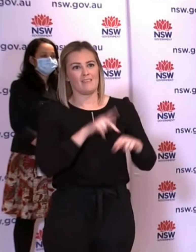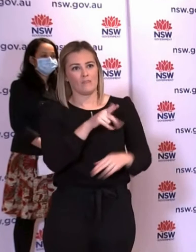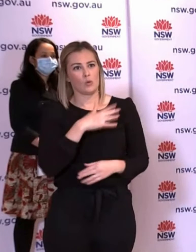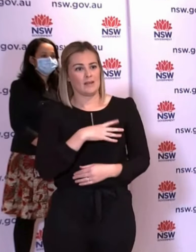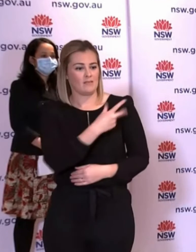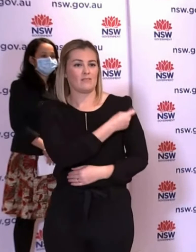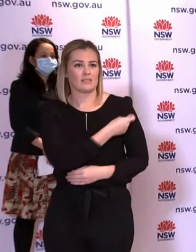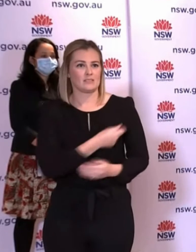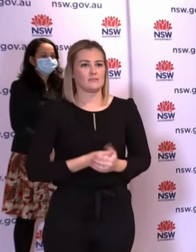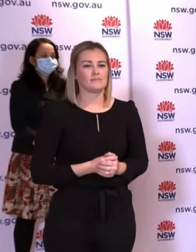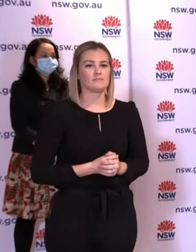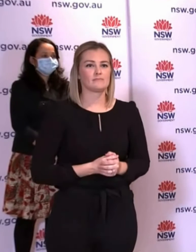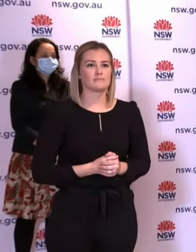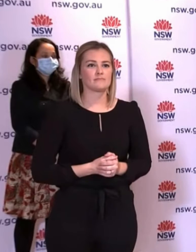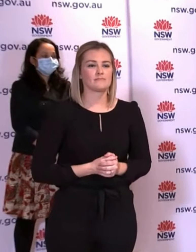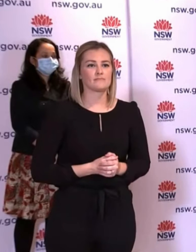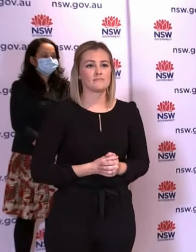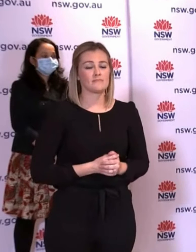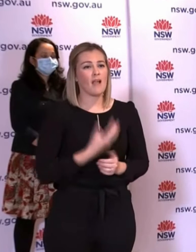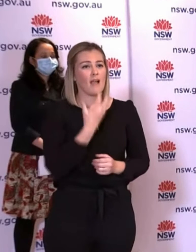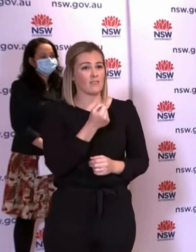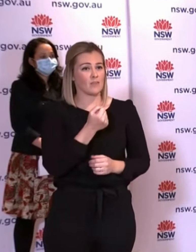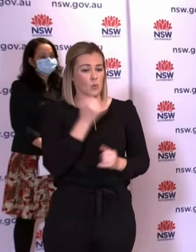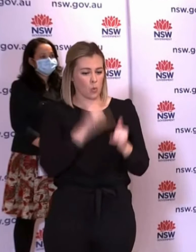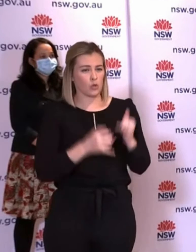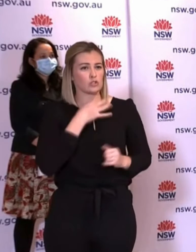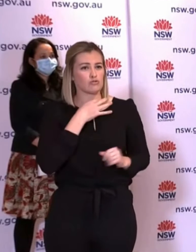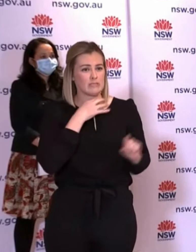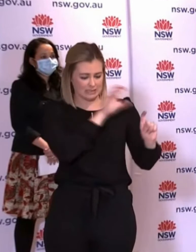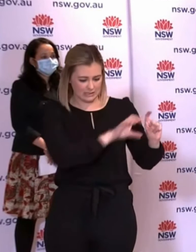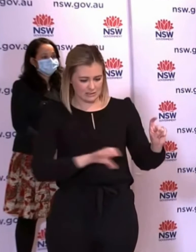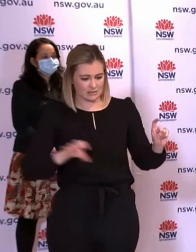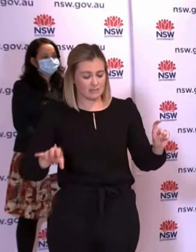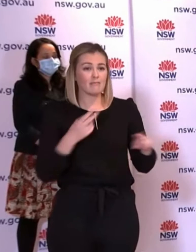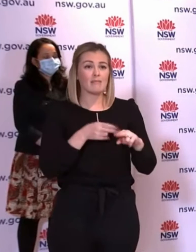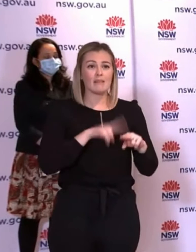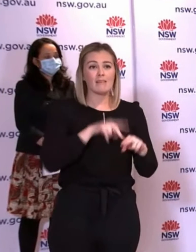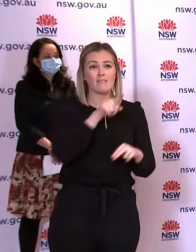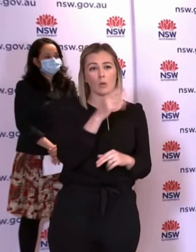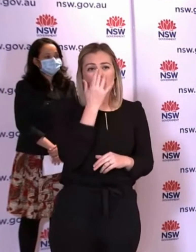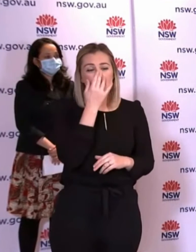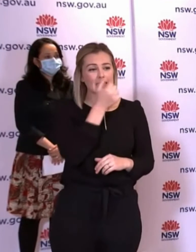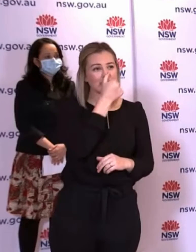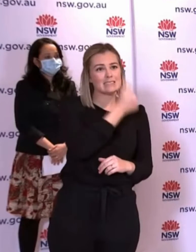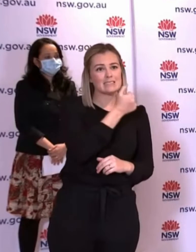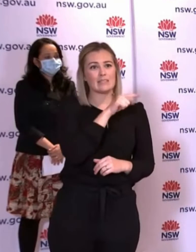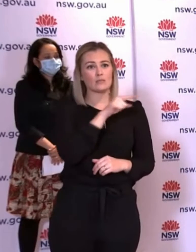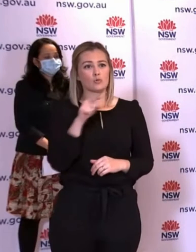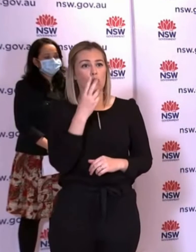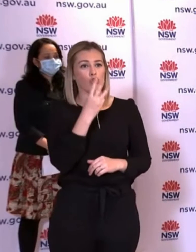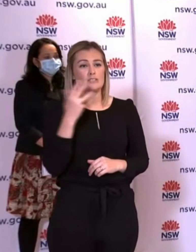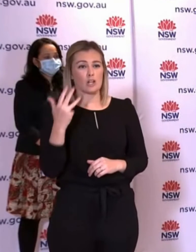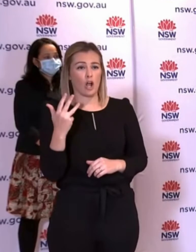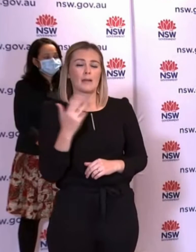16 to 39-year-old age groups in the 12 LGAs of concern, I urge you, please make a booking. Make a booking